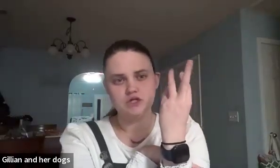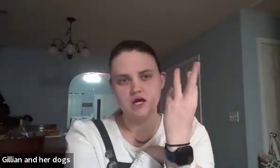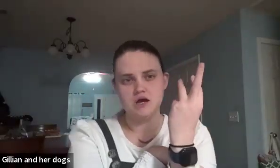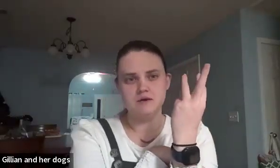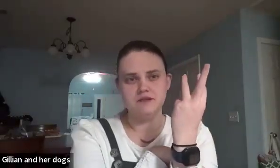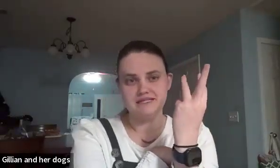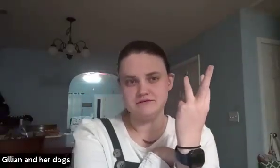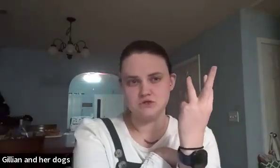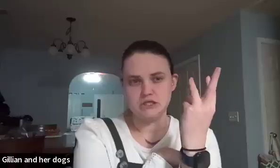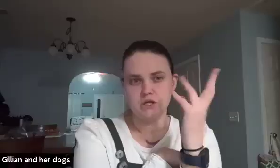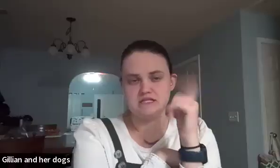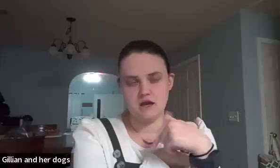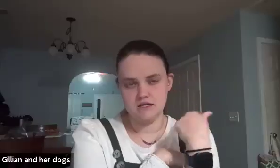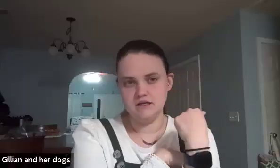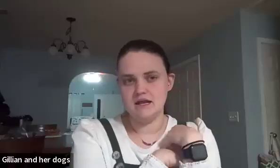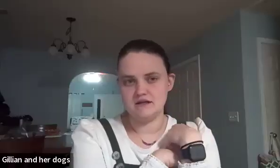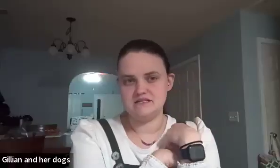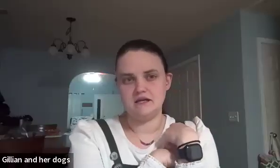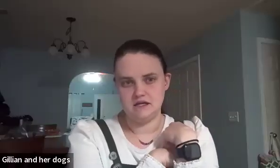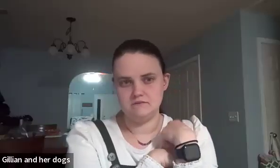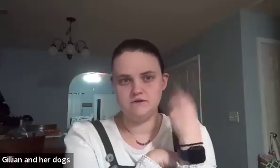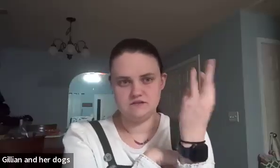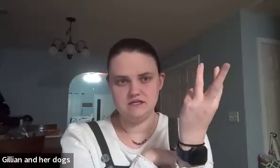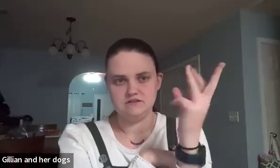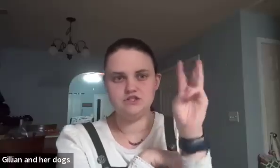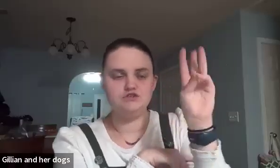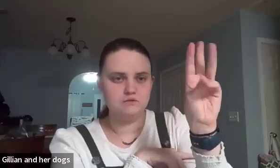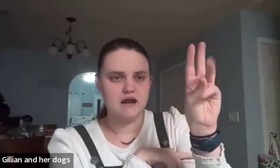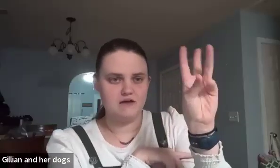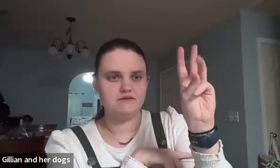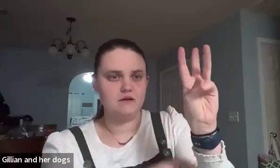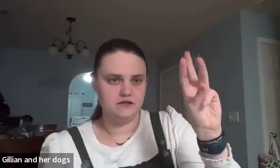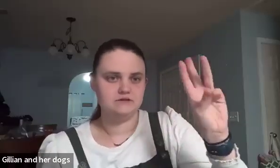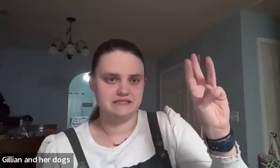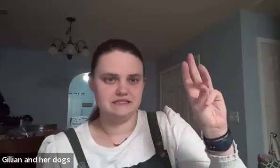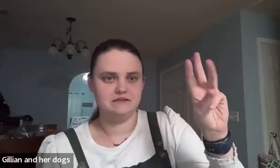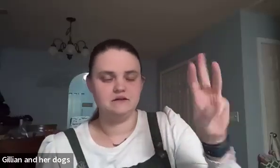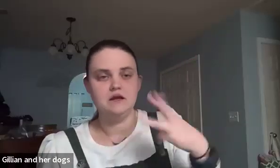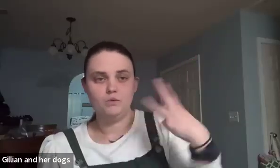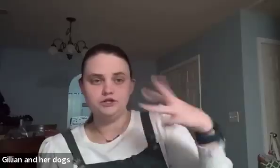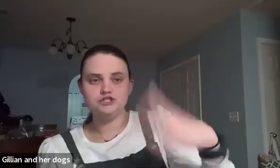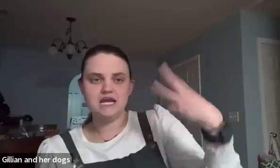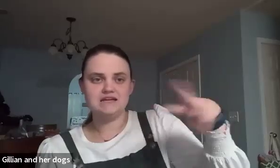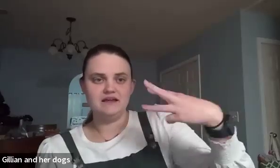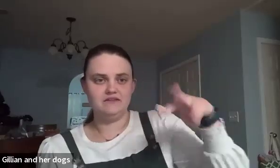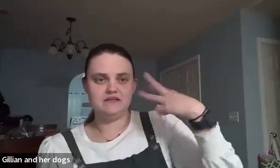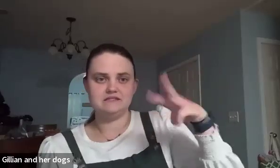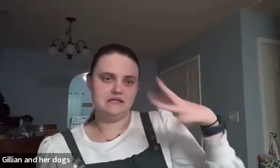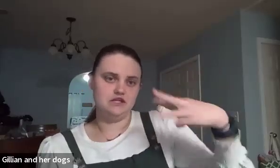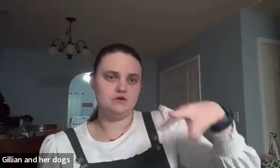look like a different sign, and I can see that getting confusing easily. So you do want to have it out here, 16. When you shake it like this, either,